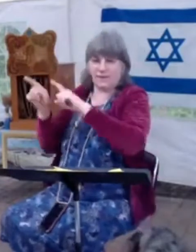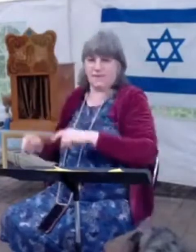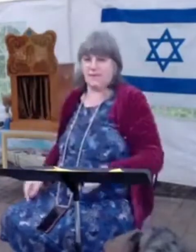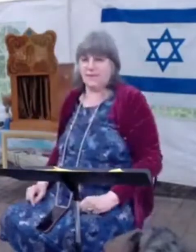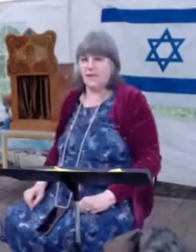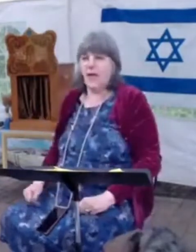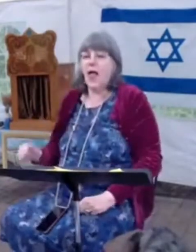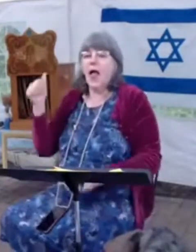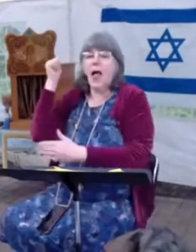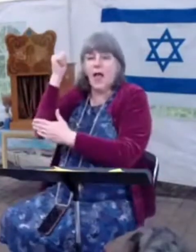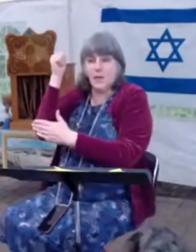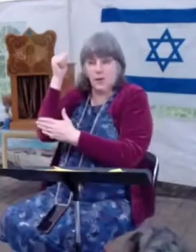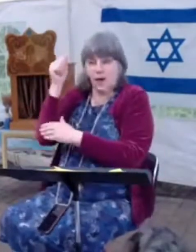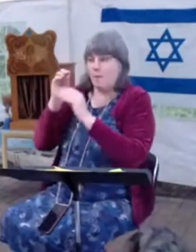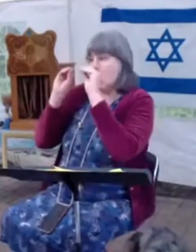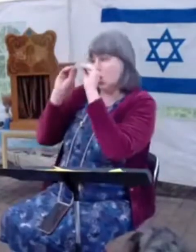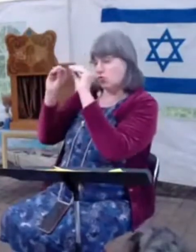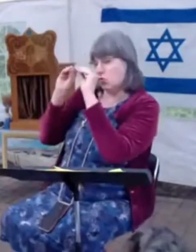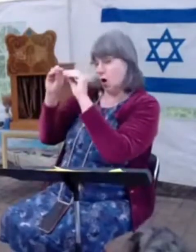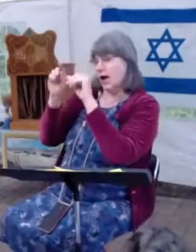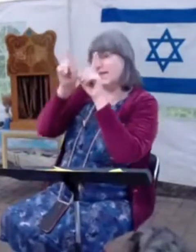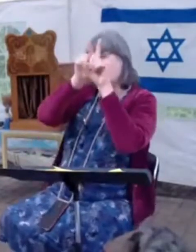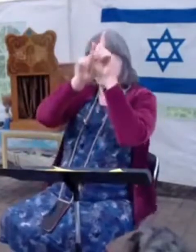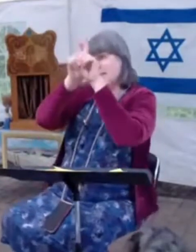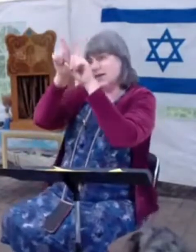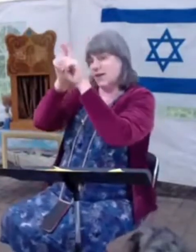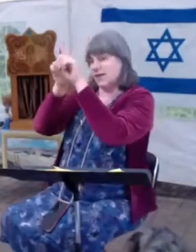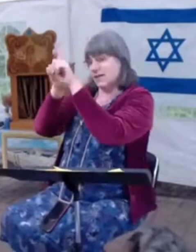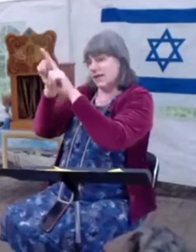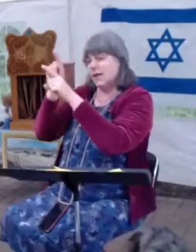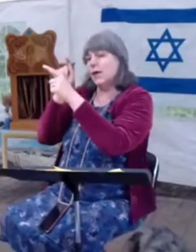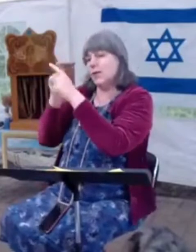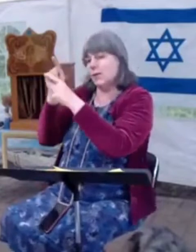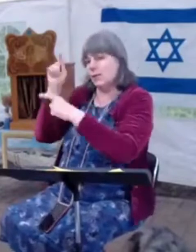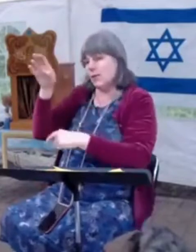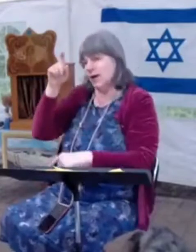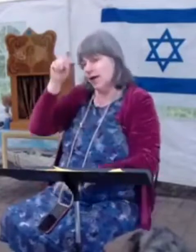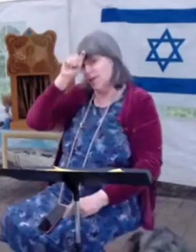I don't know, but I do know from looking at